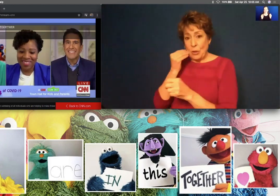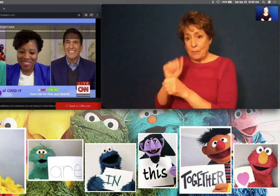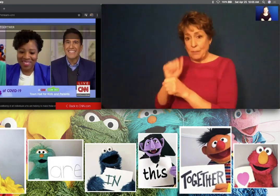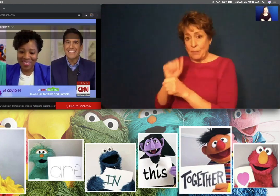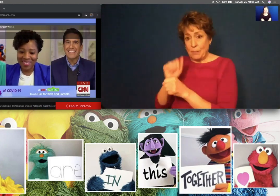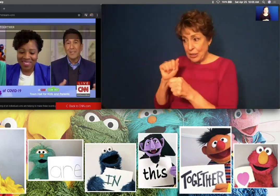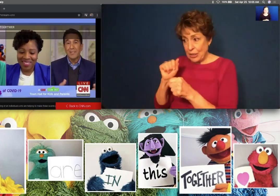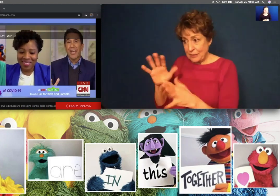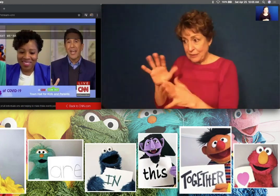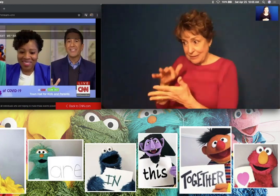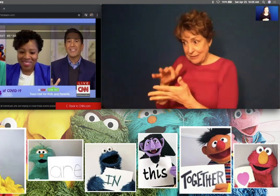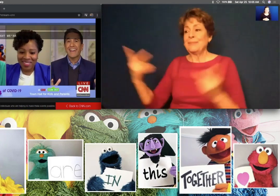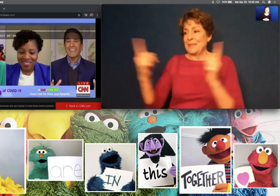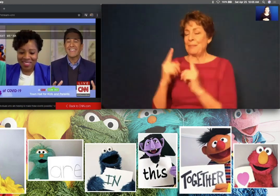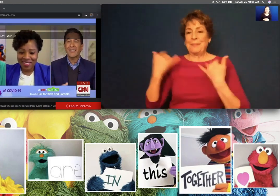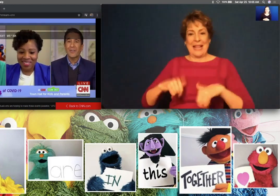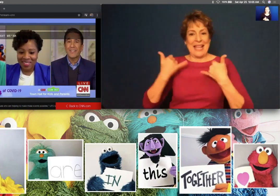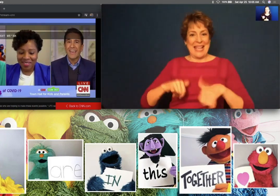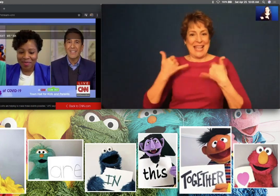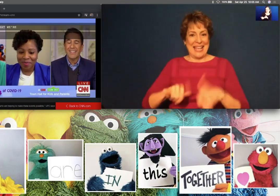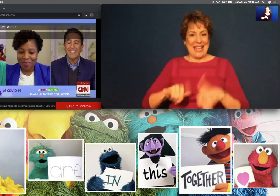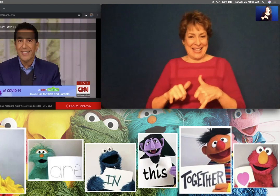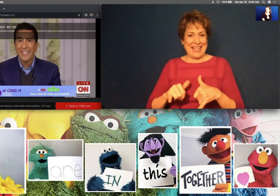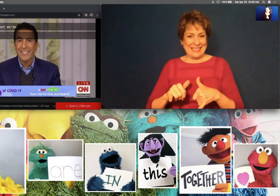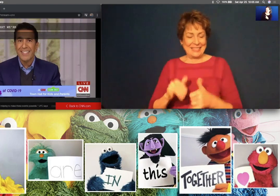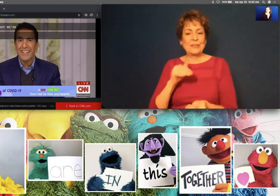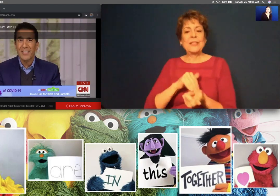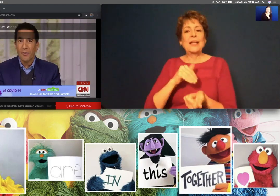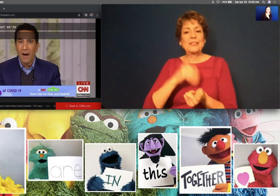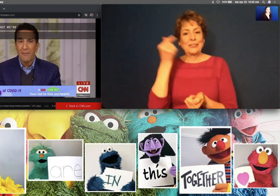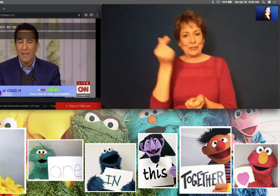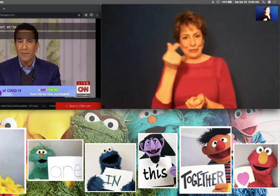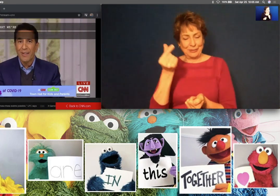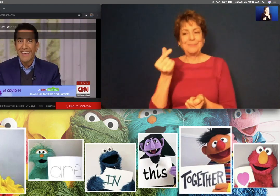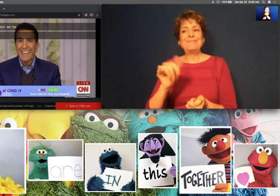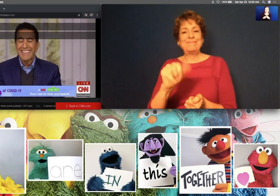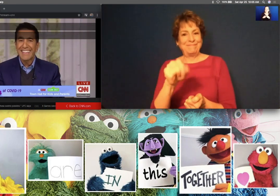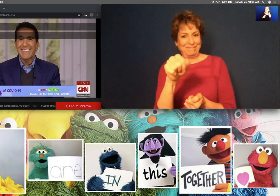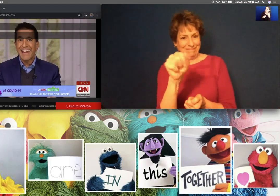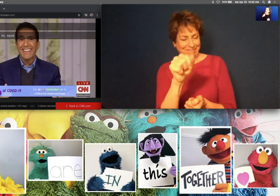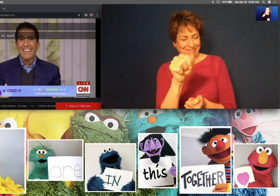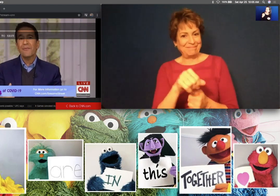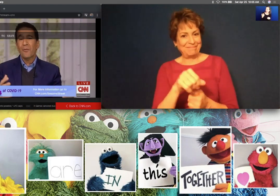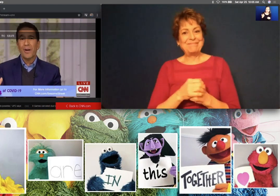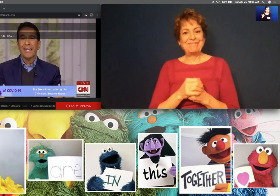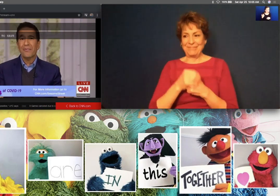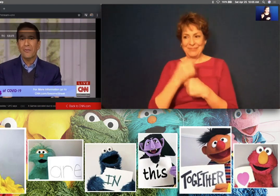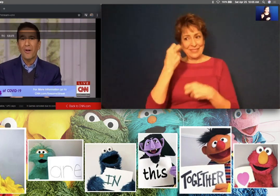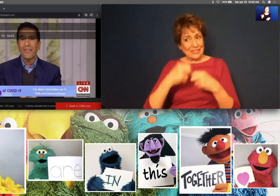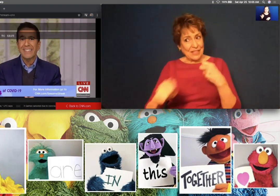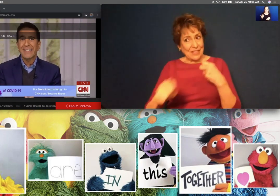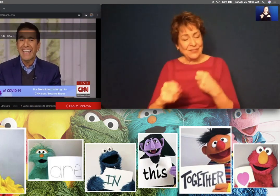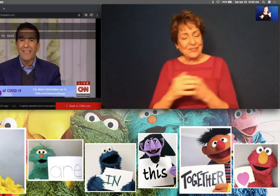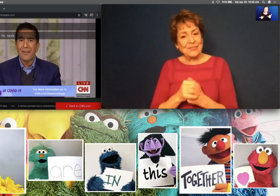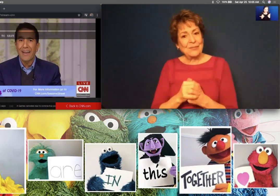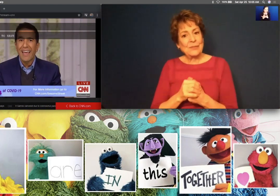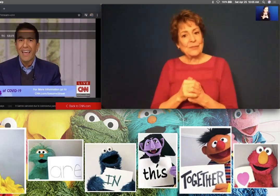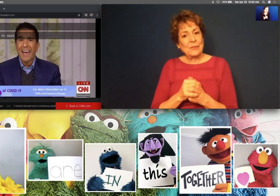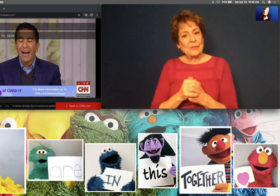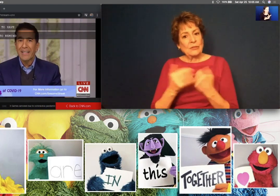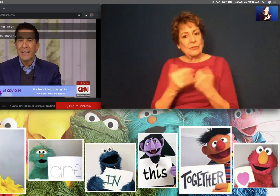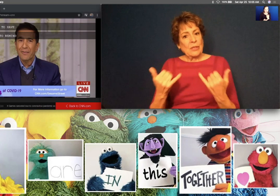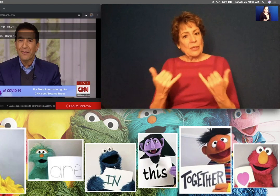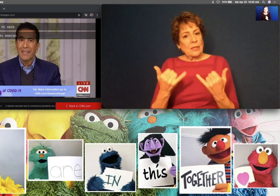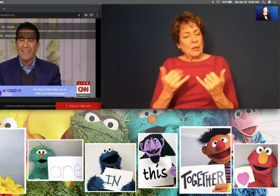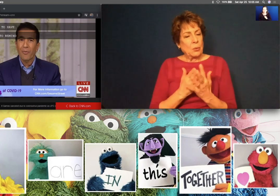That's a lot of what we're doing as well. You know, it's challenging, and I think it's so good to have these conversations, Erica, to remind people that it's not